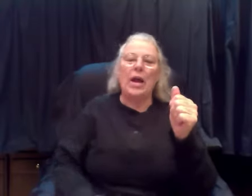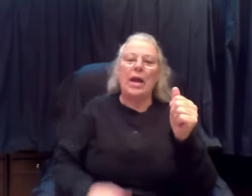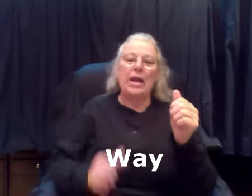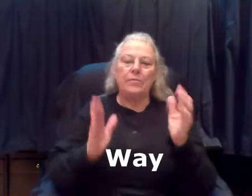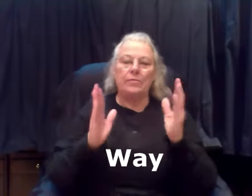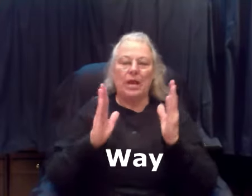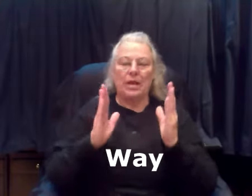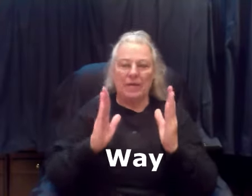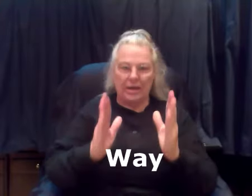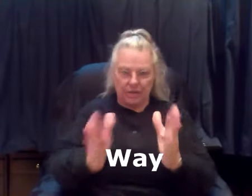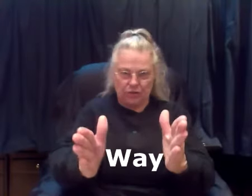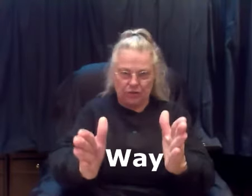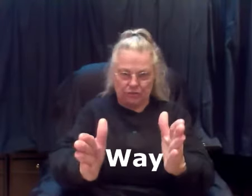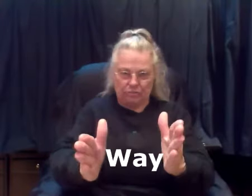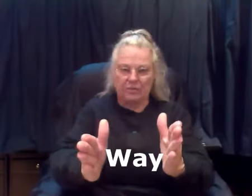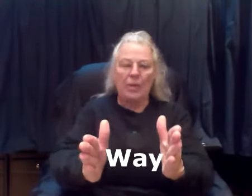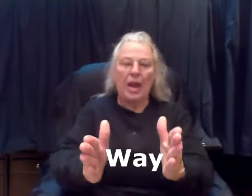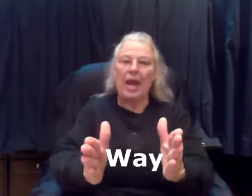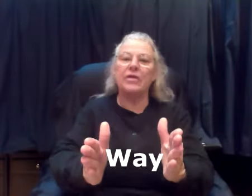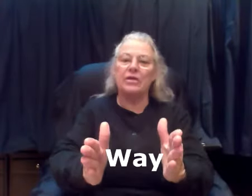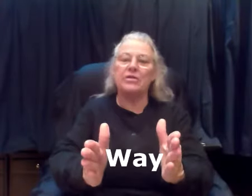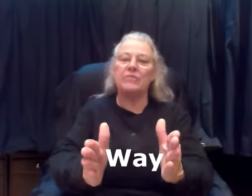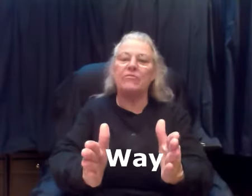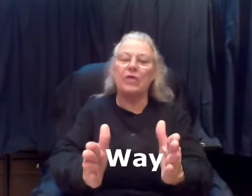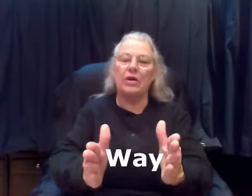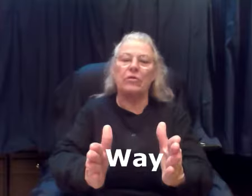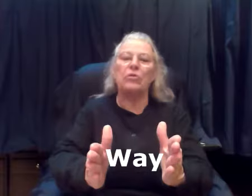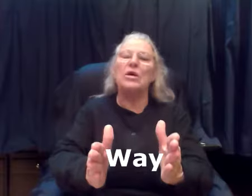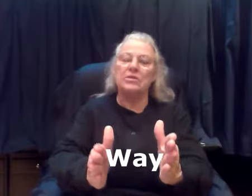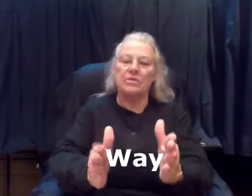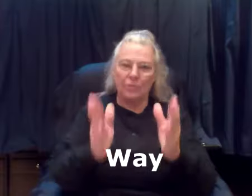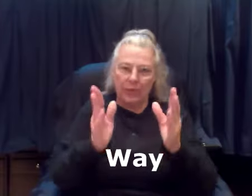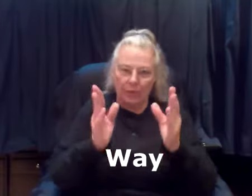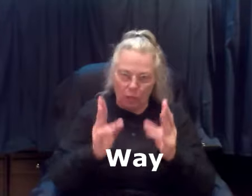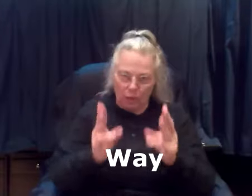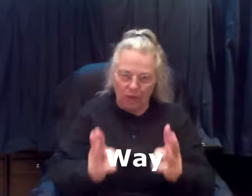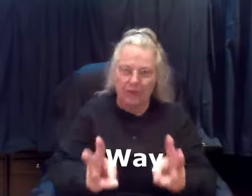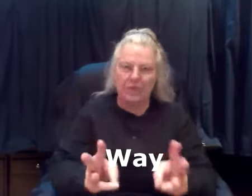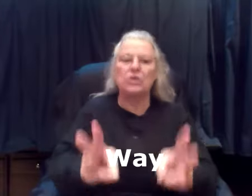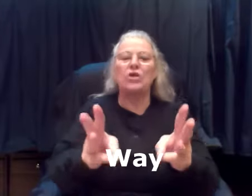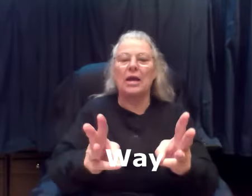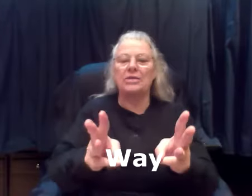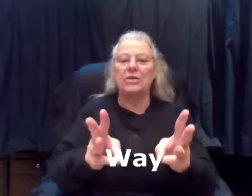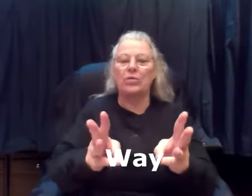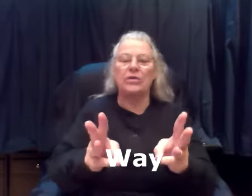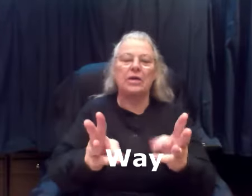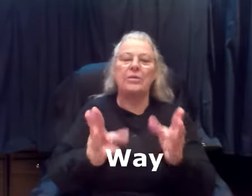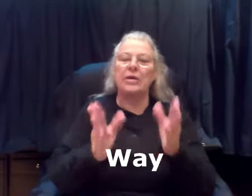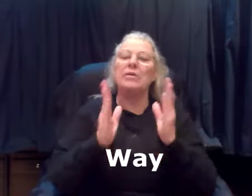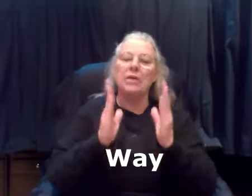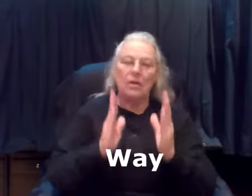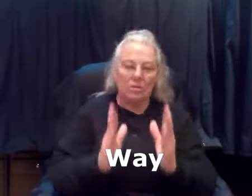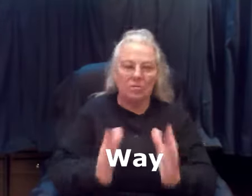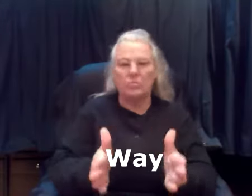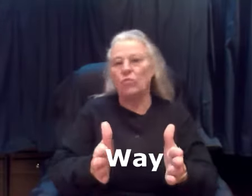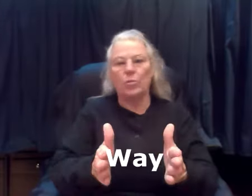Way, and that is just the path that is in front of you. Some people will initialize it with the W. Normally,